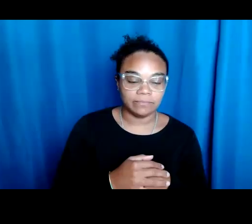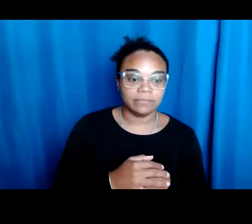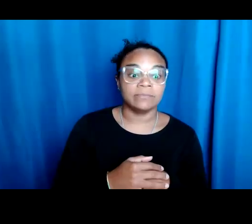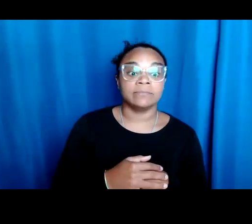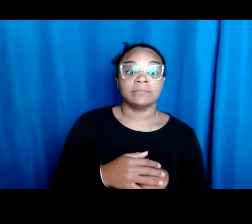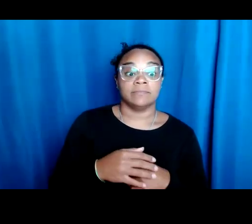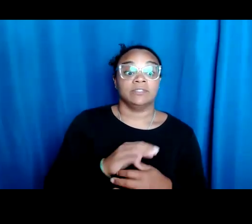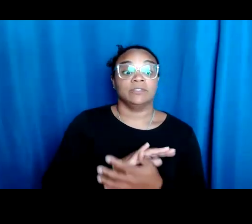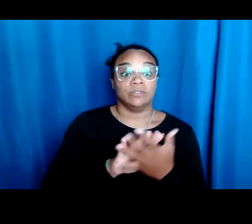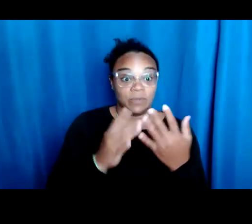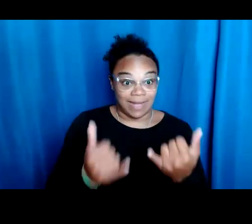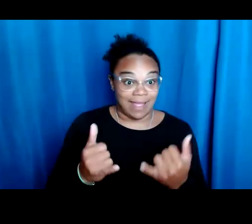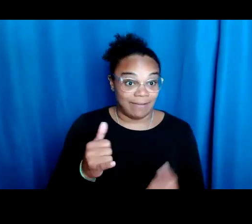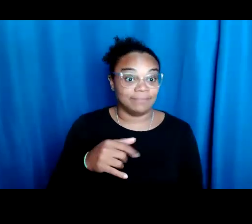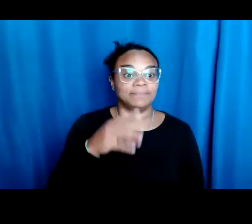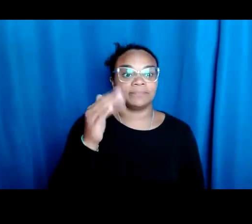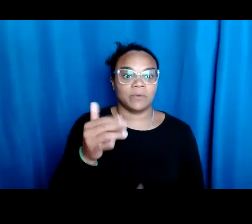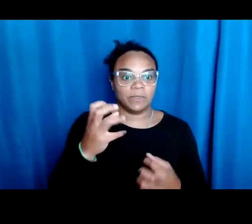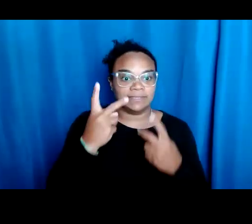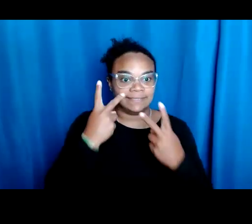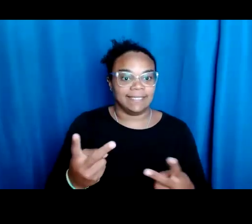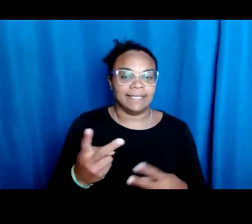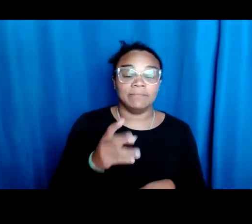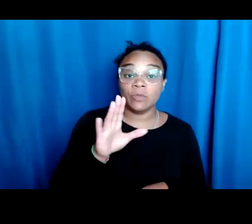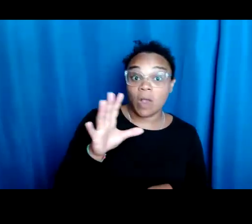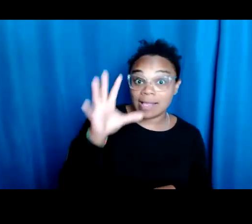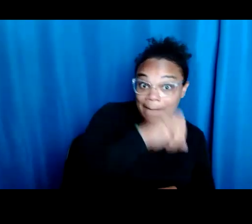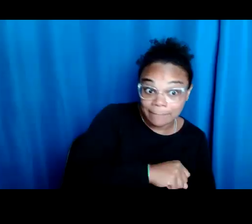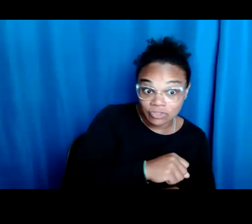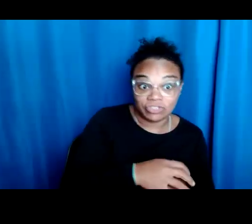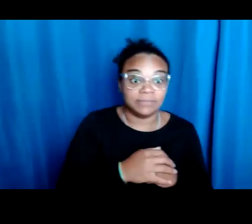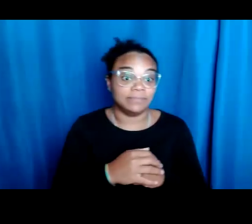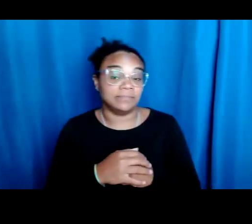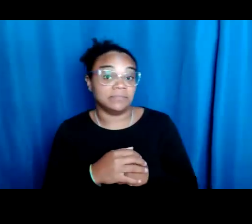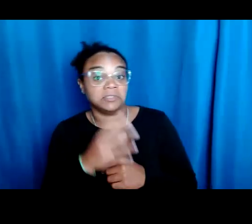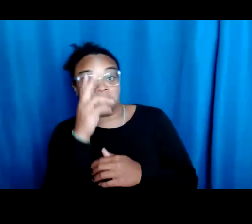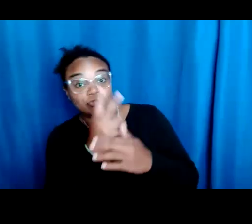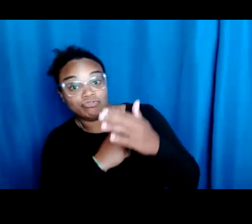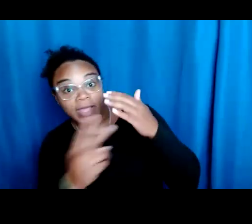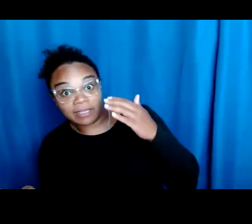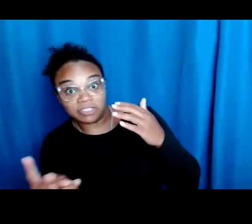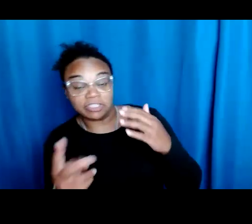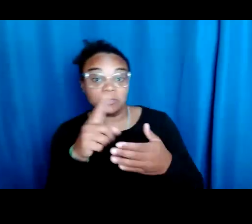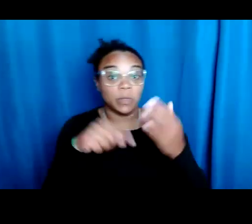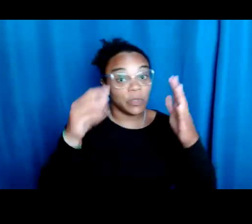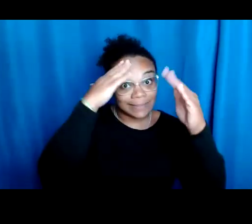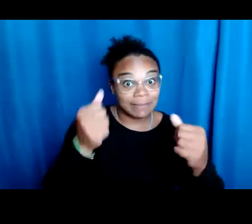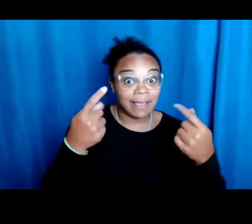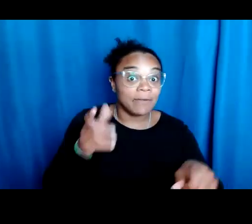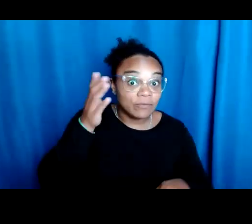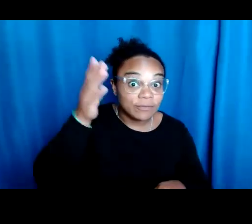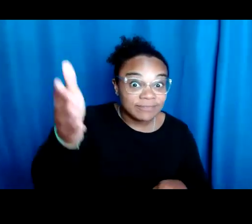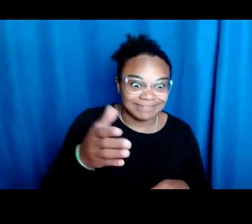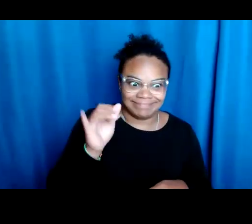are going to be, and what you forecast. This is why you're there, to get the loan. And this is what